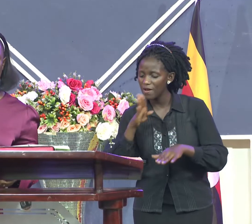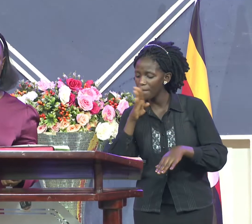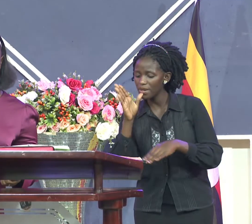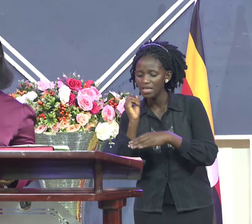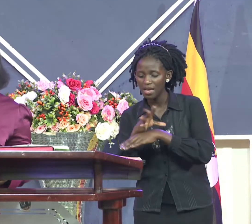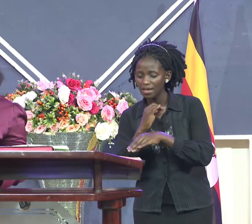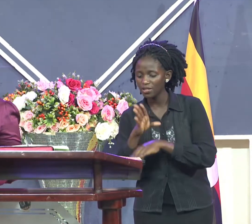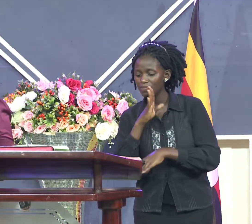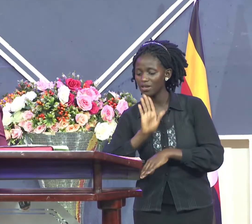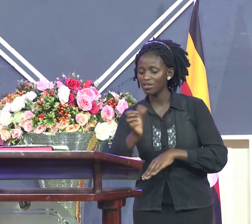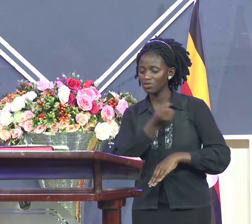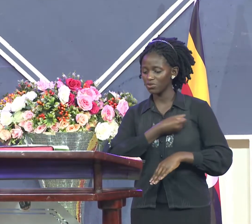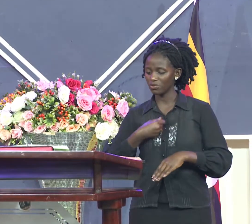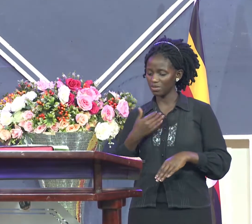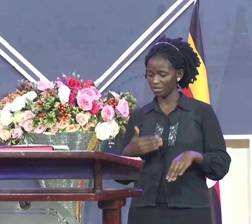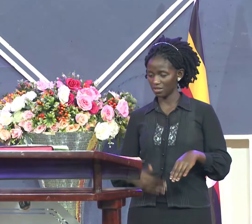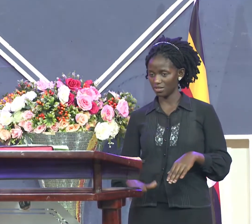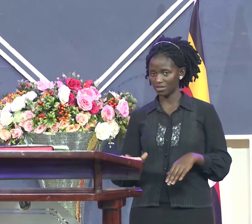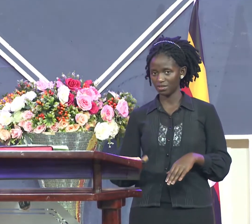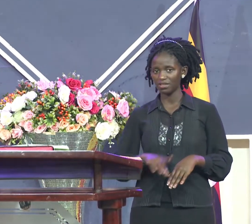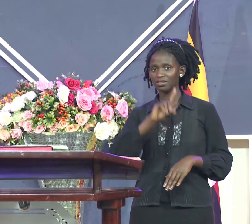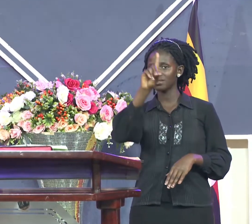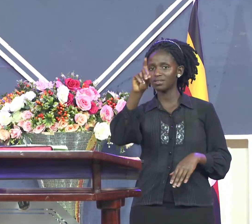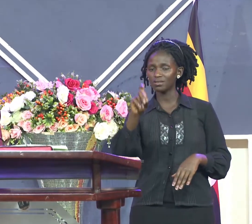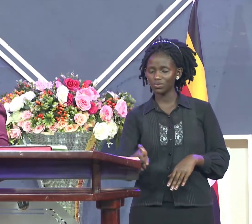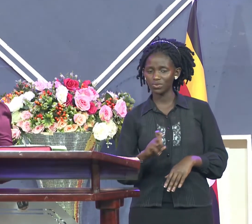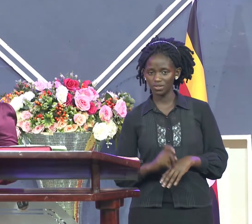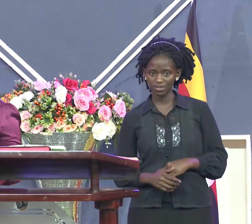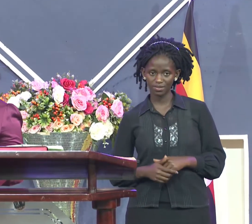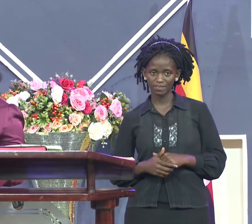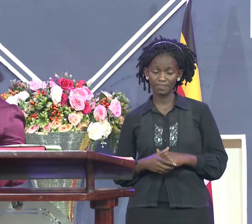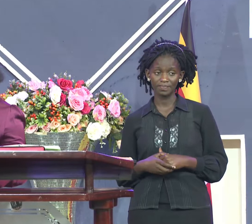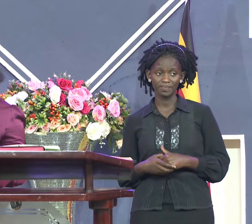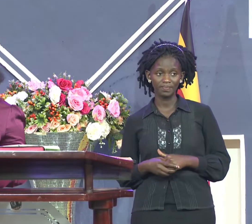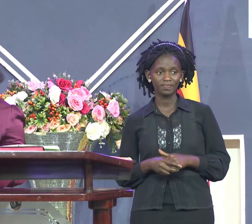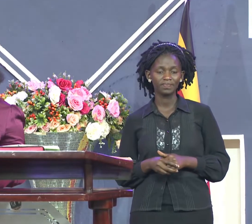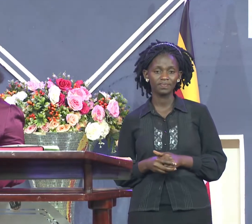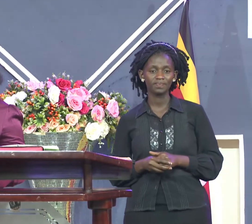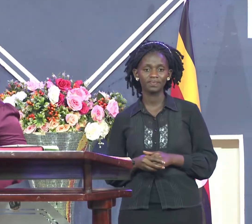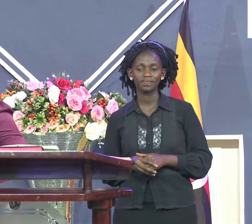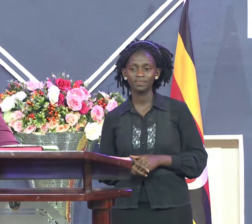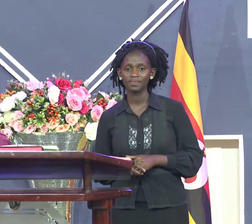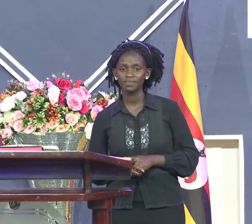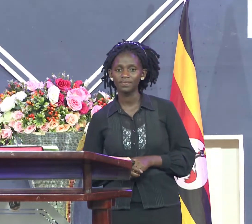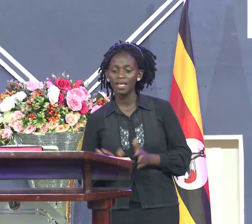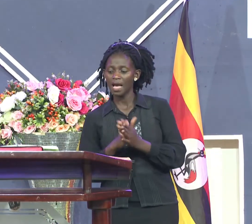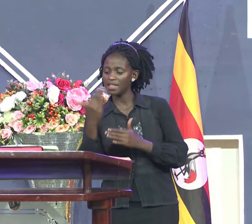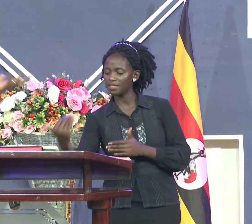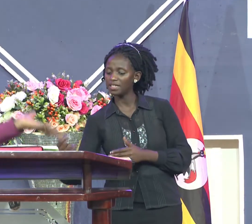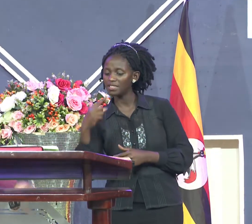I've ever heard someone speaking to someone that how comes this child is like this? Then the mother tell